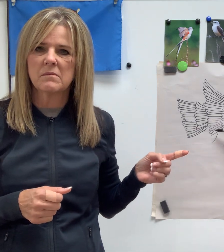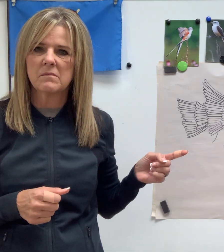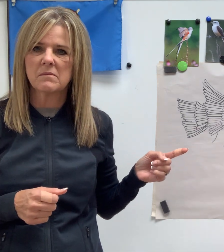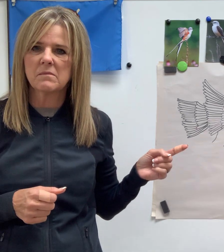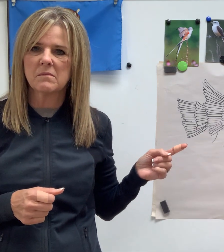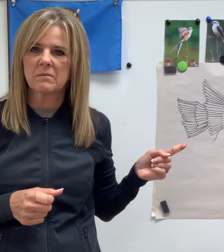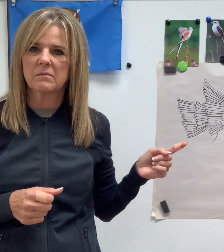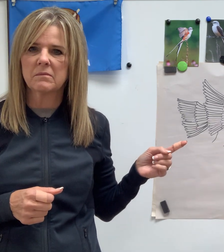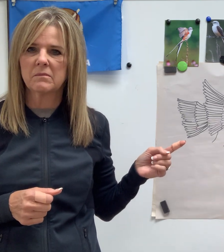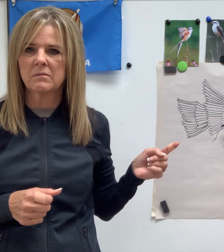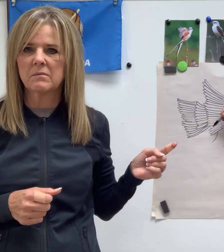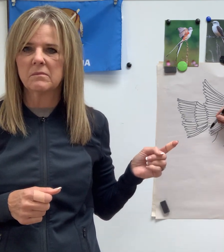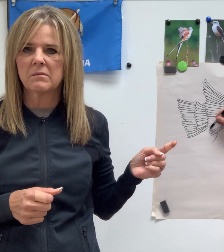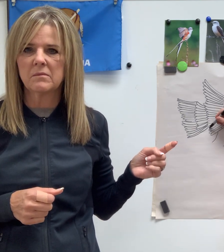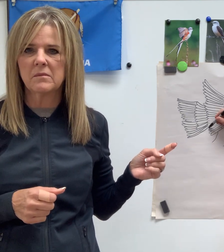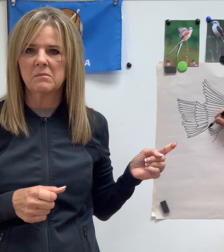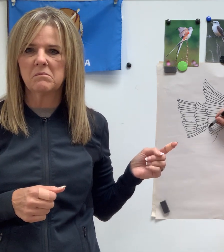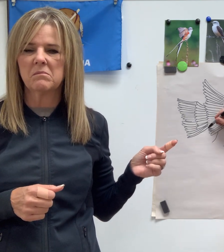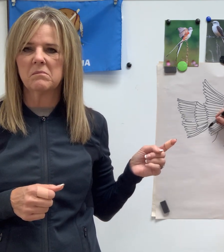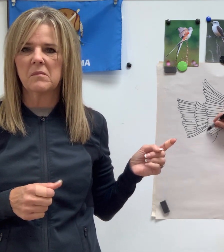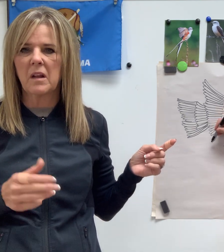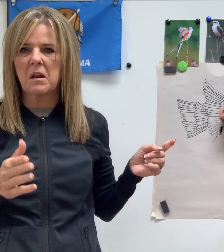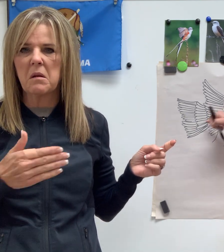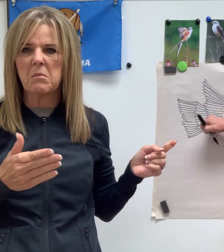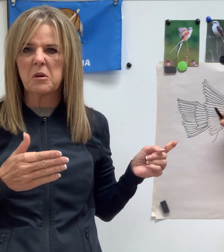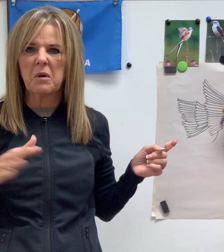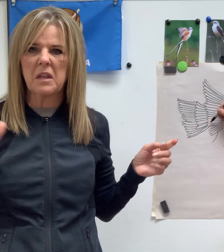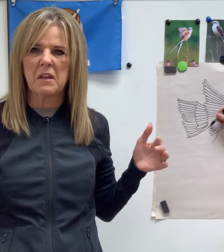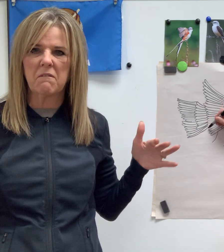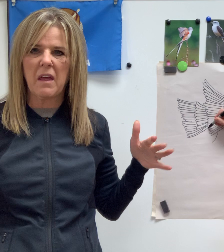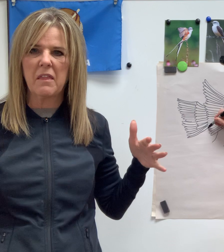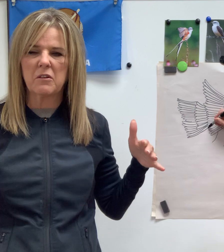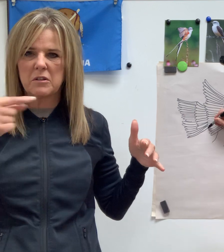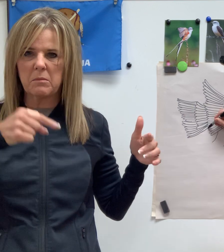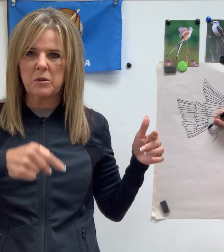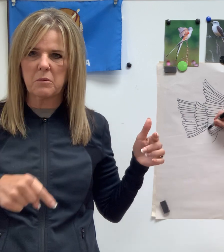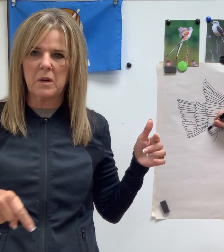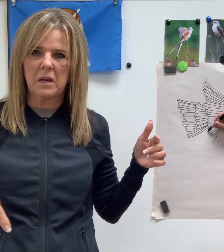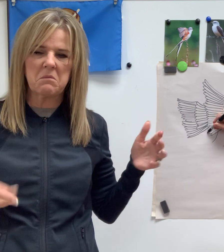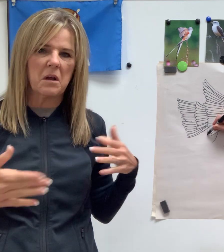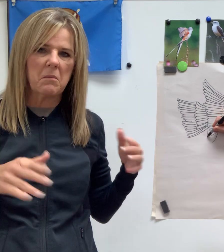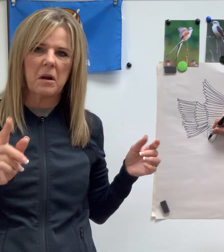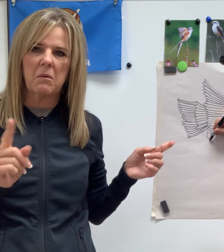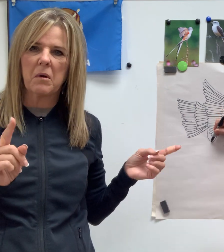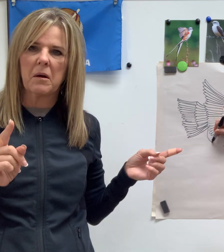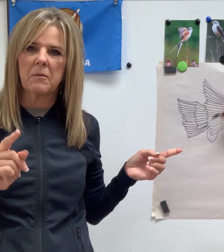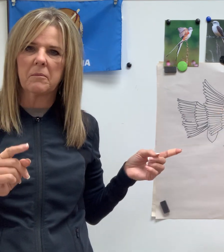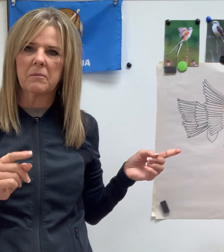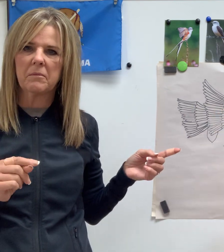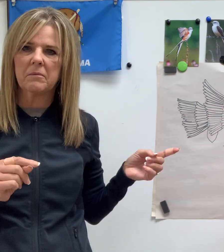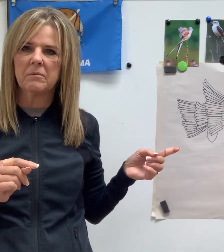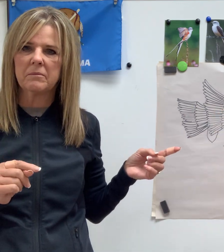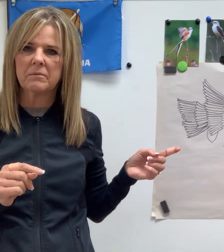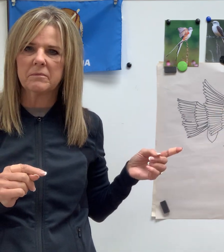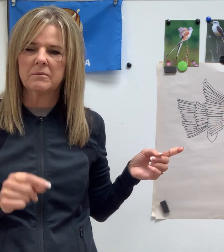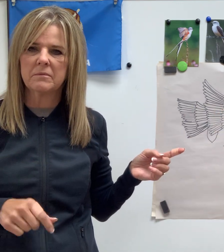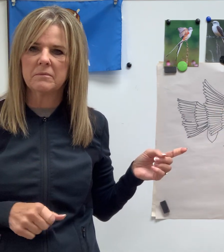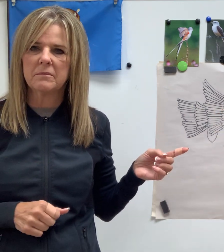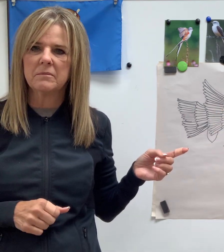and then come over, you know, in between the feathers of the two wings somewhere. It doesn't matter where. I'm just gonna kind of make it